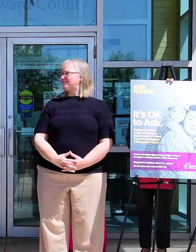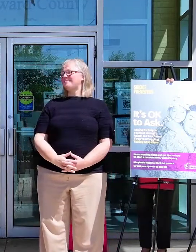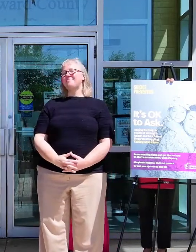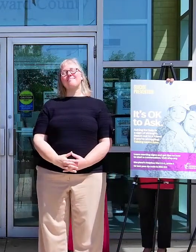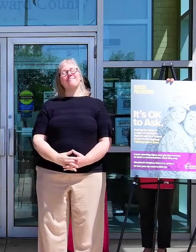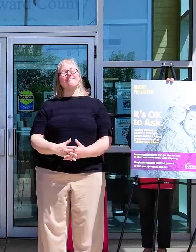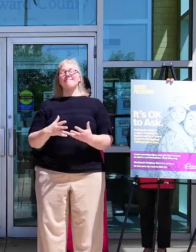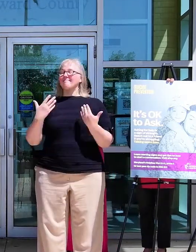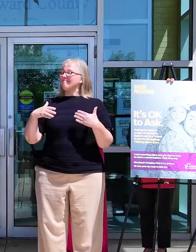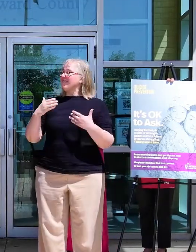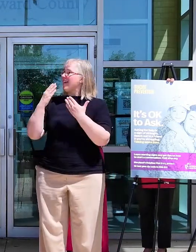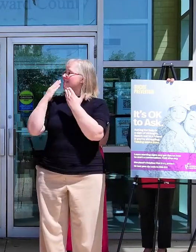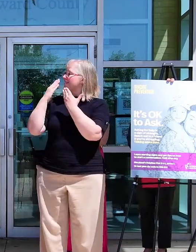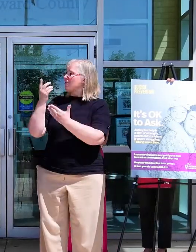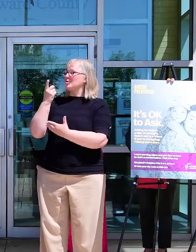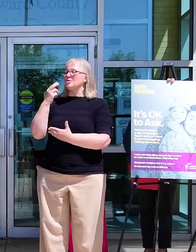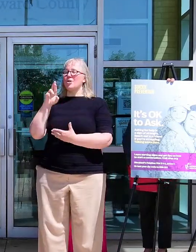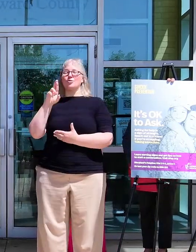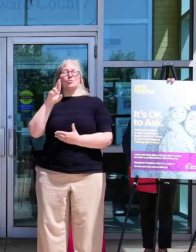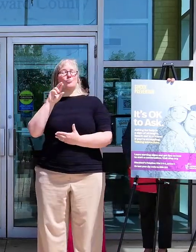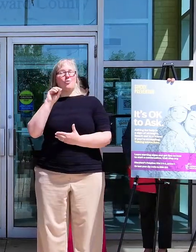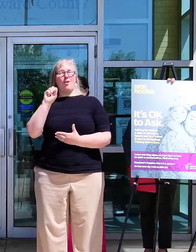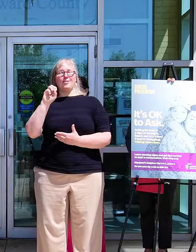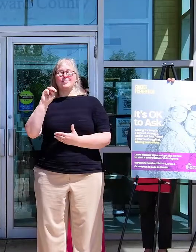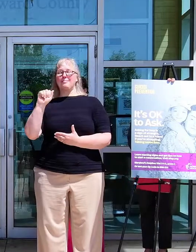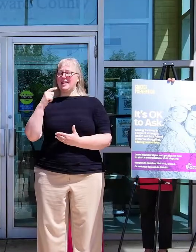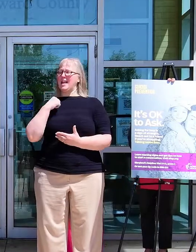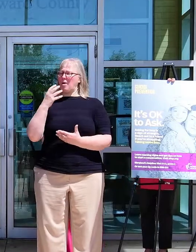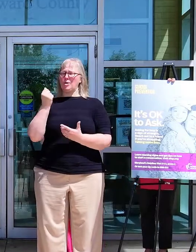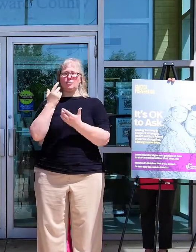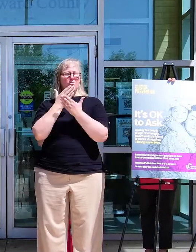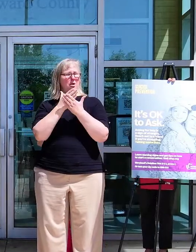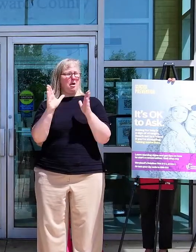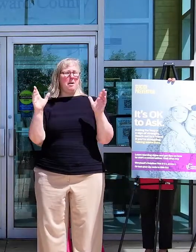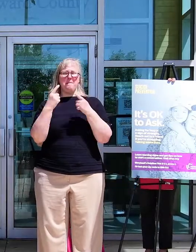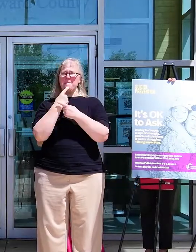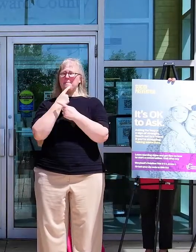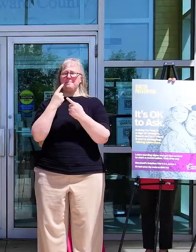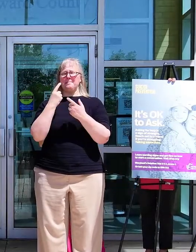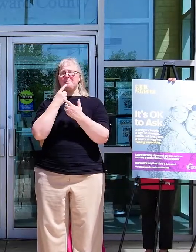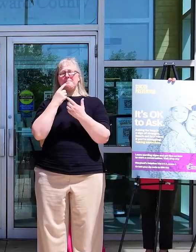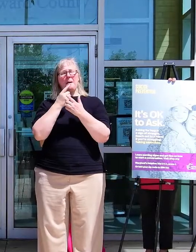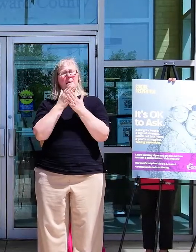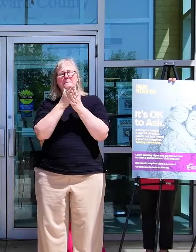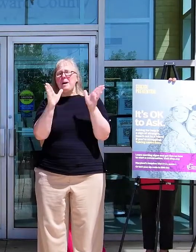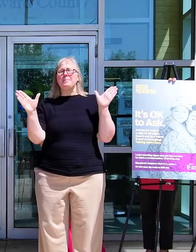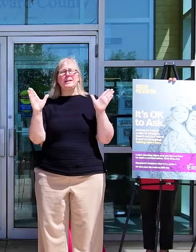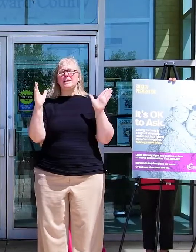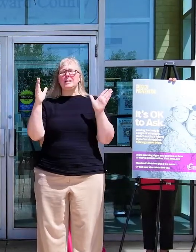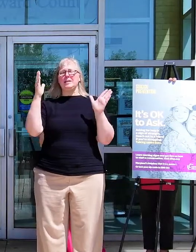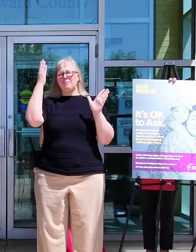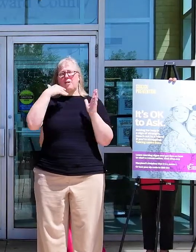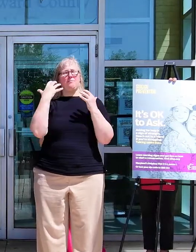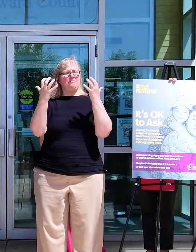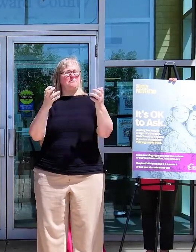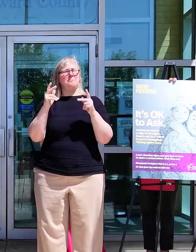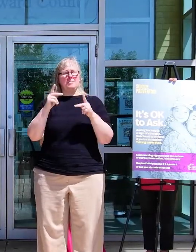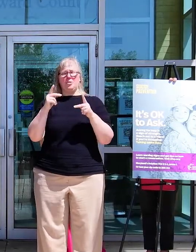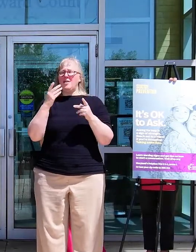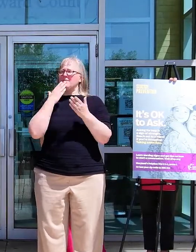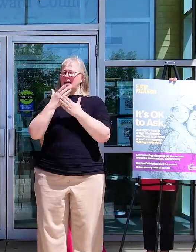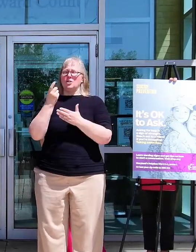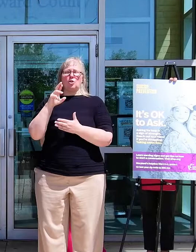Well, thank you, Dr. Rossman, and I just want to publicly thank Dr. Rossman and her entire team for being